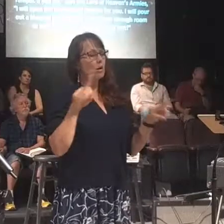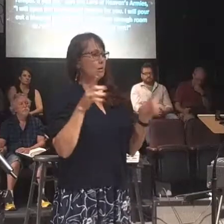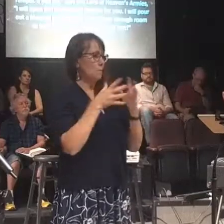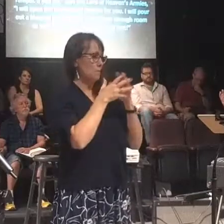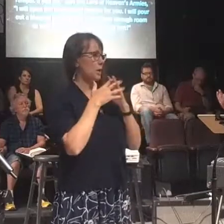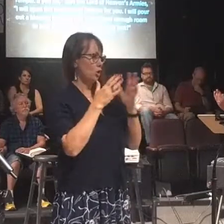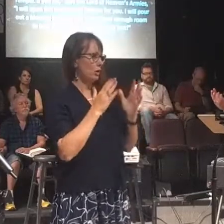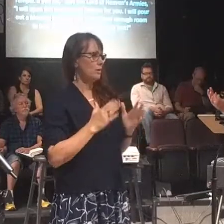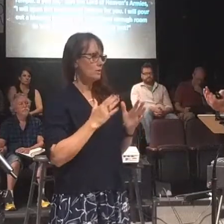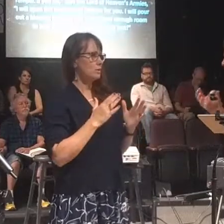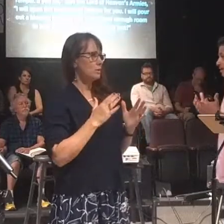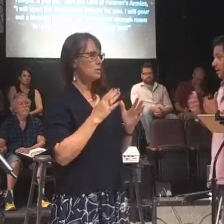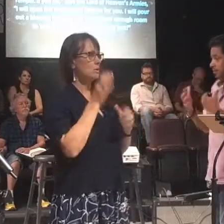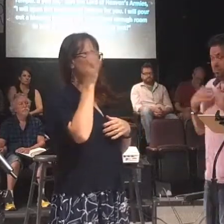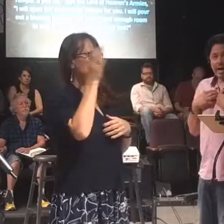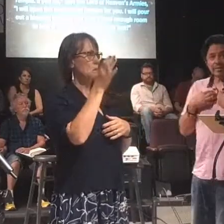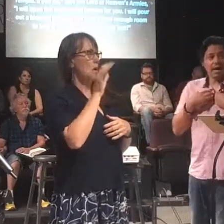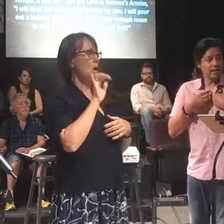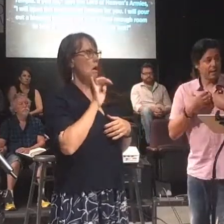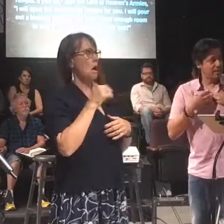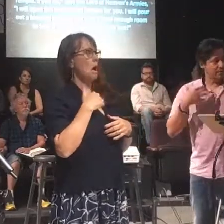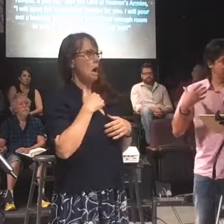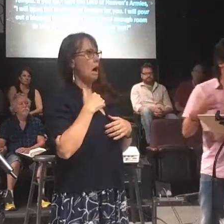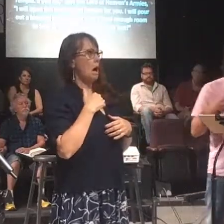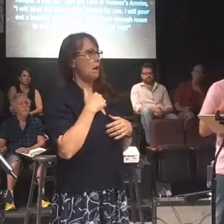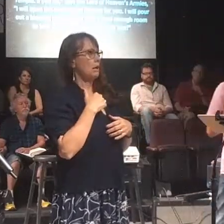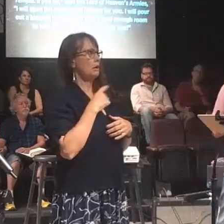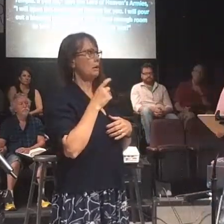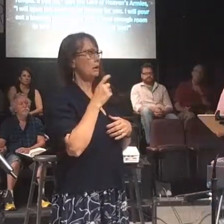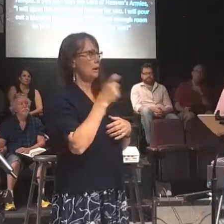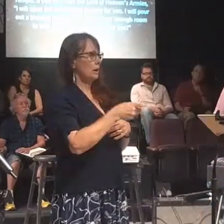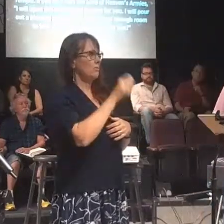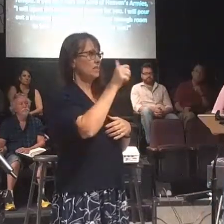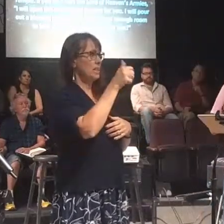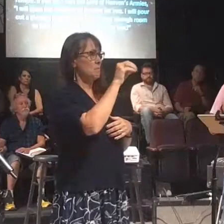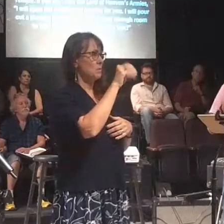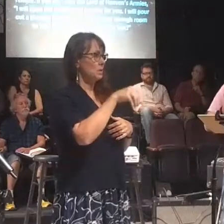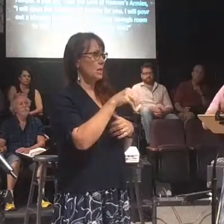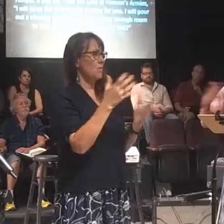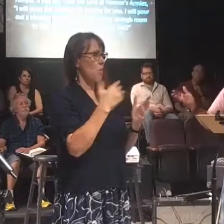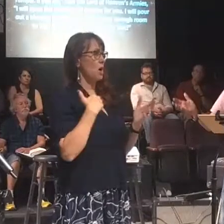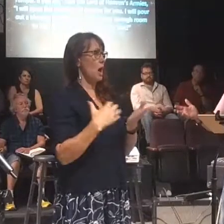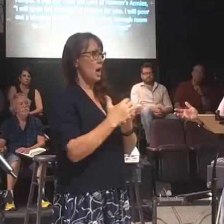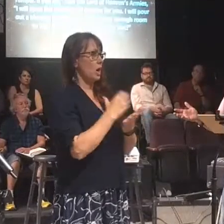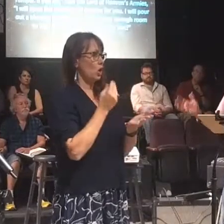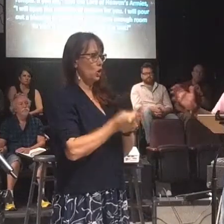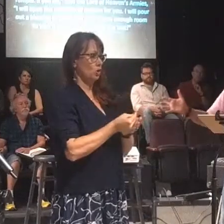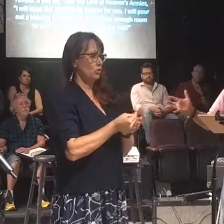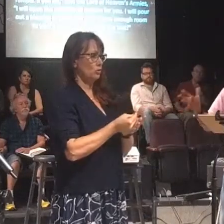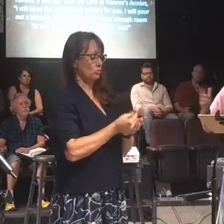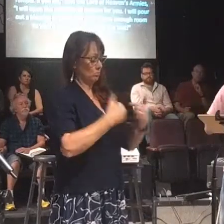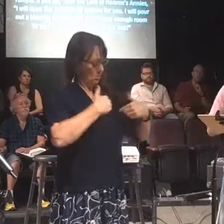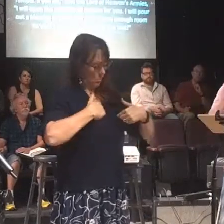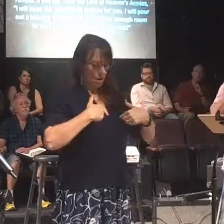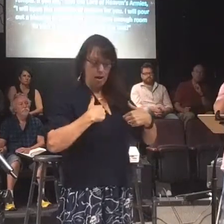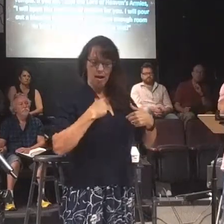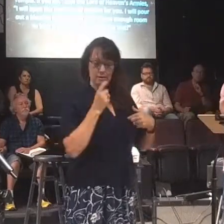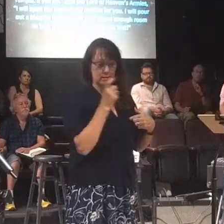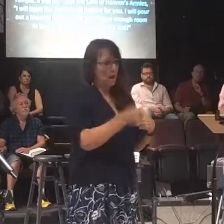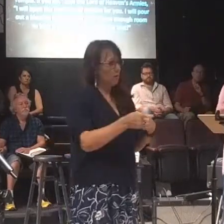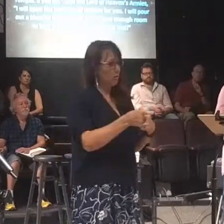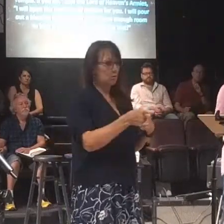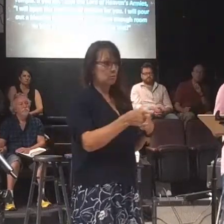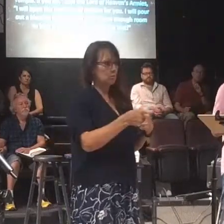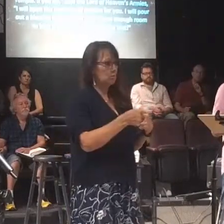right? And I tithe. I give 10% of my money away to the church, to the